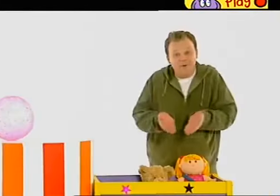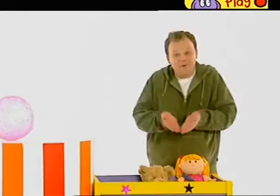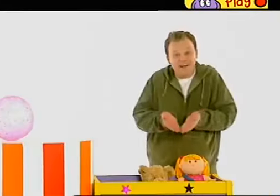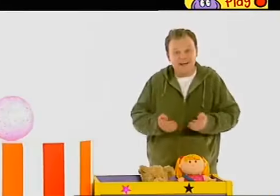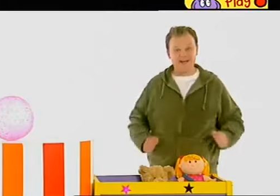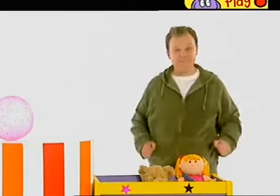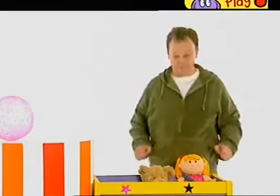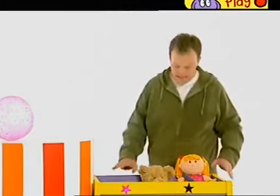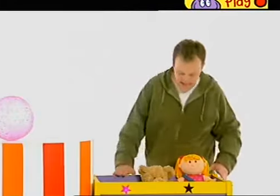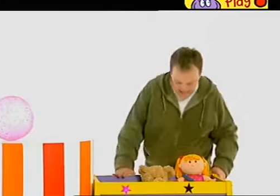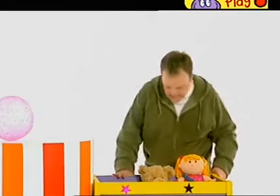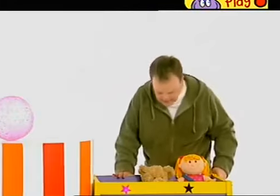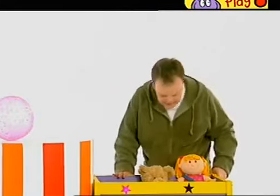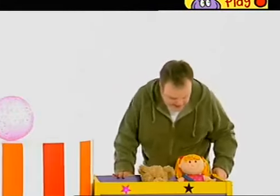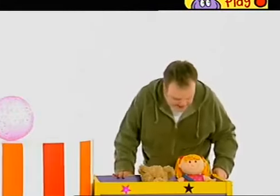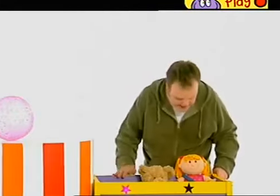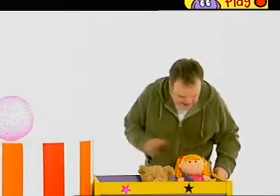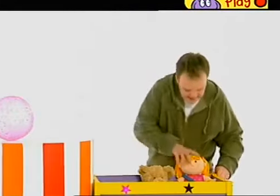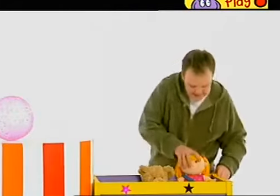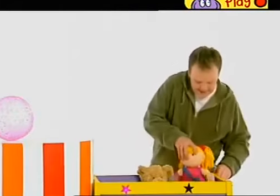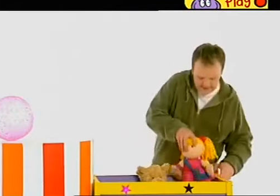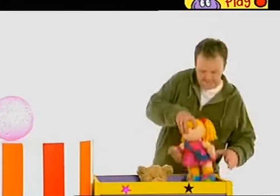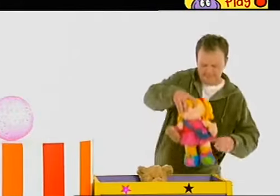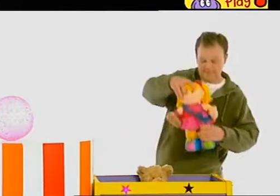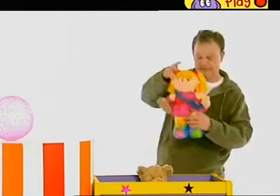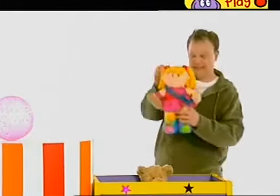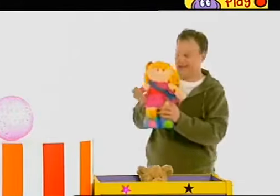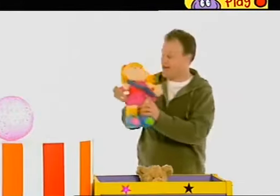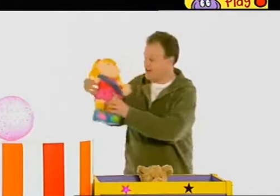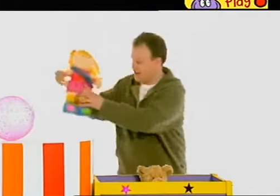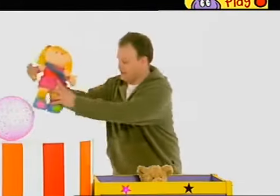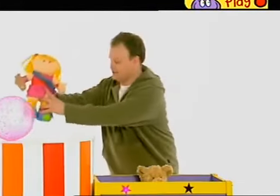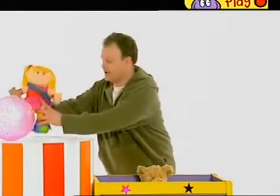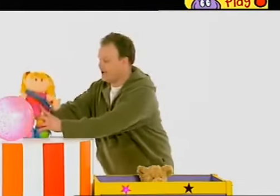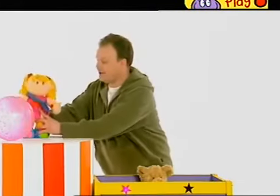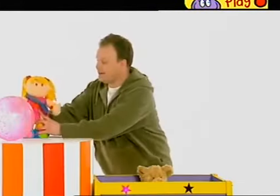Ball. And there's, aha, a doll.